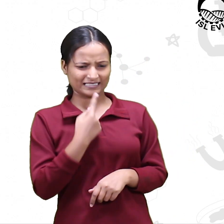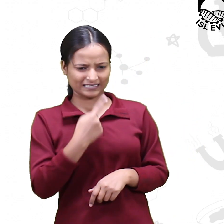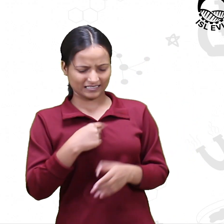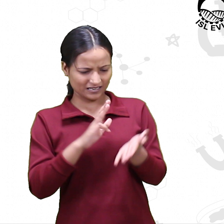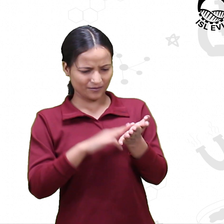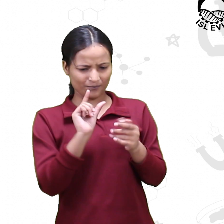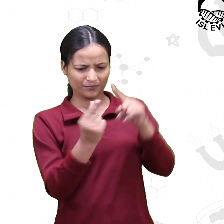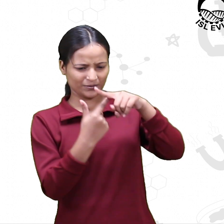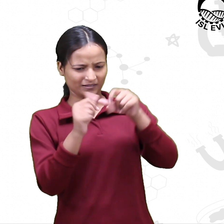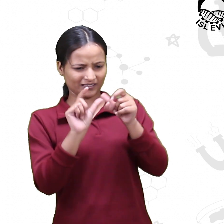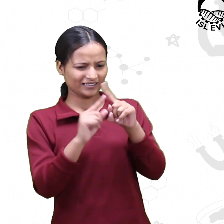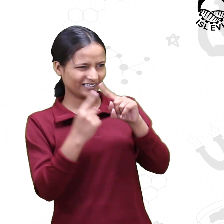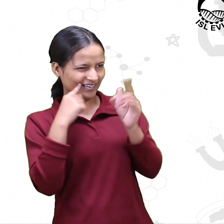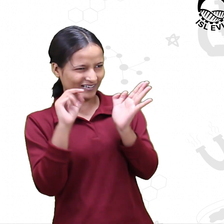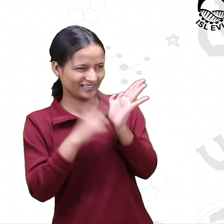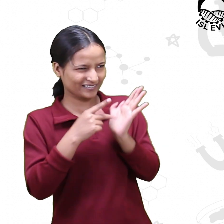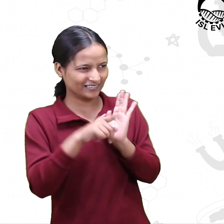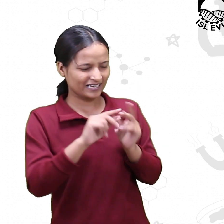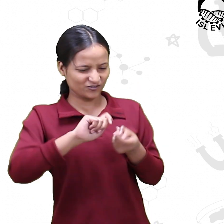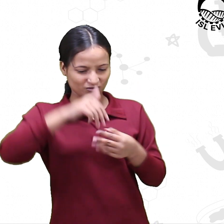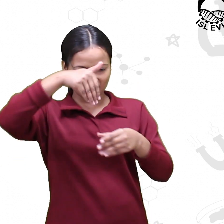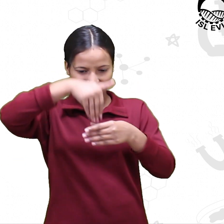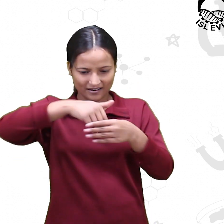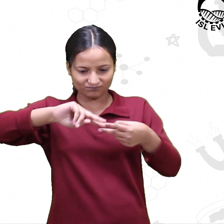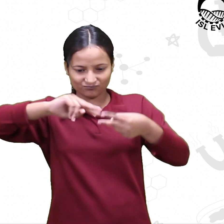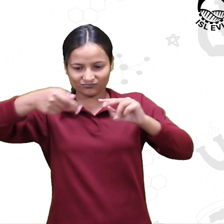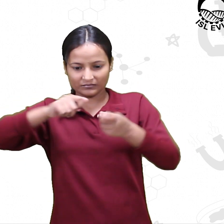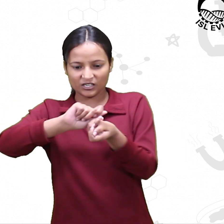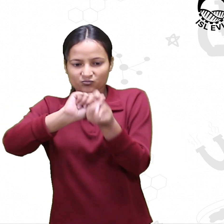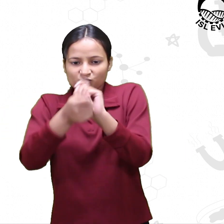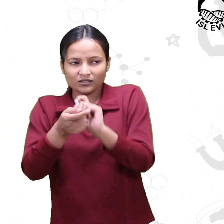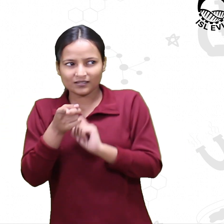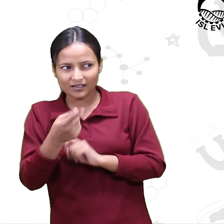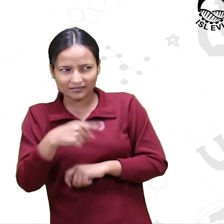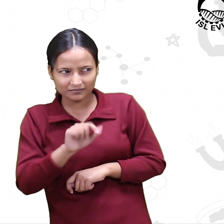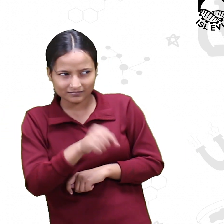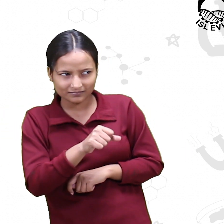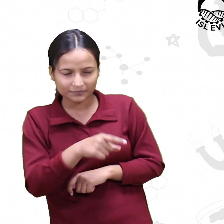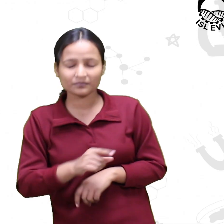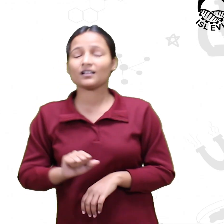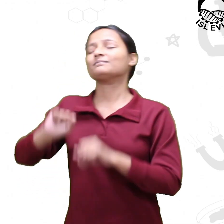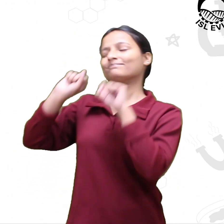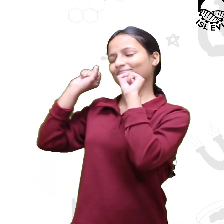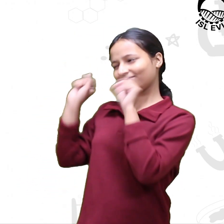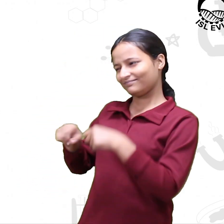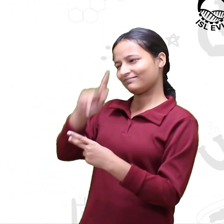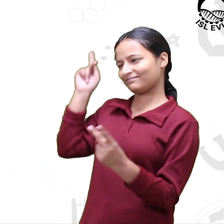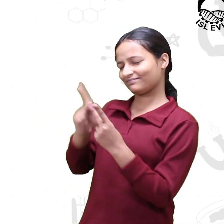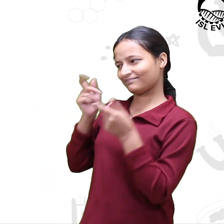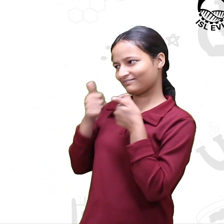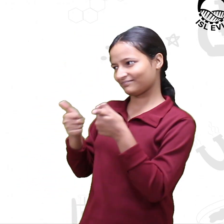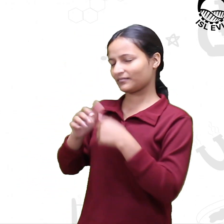of the cells? Exactly. In all the causes of the moles and birthmarks you described, it looks